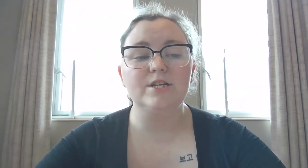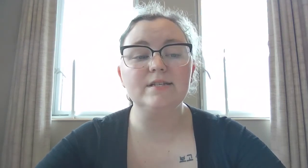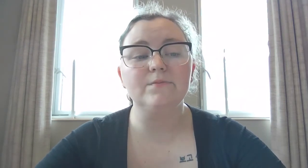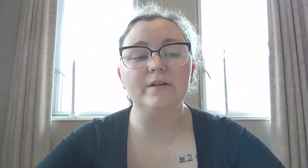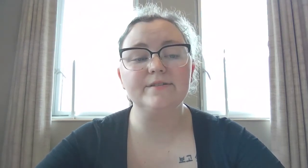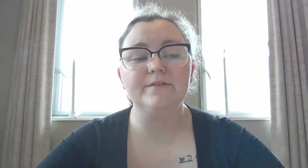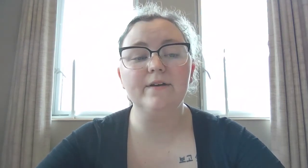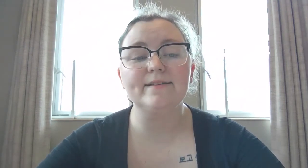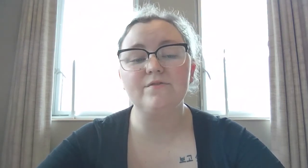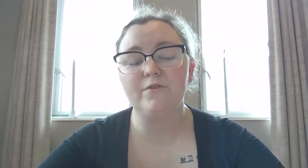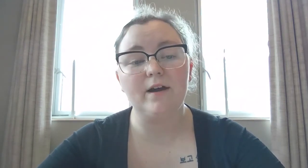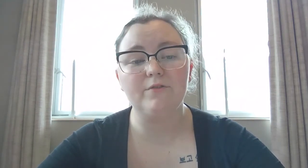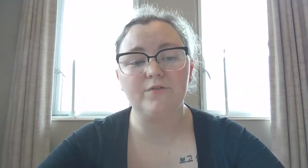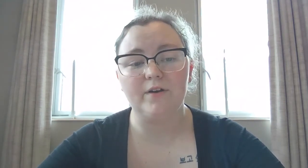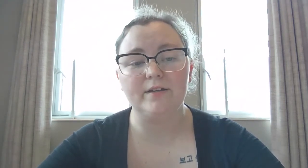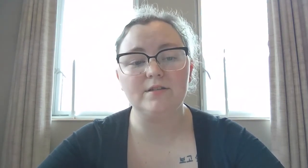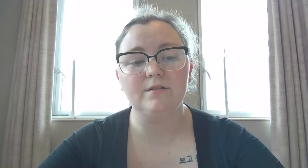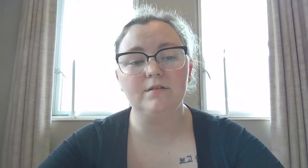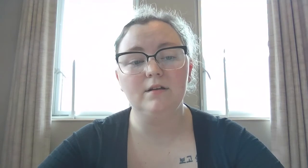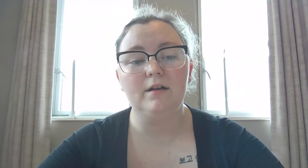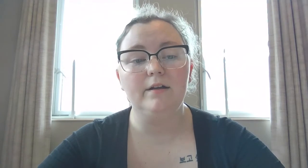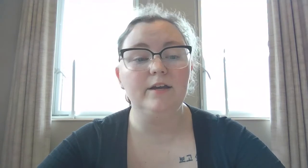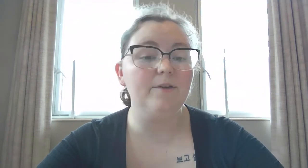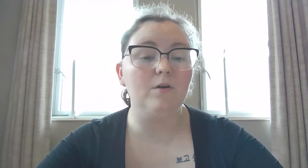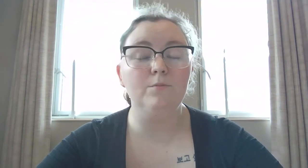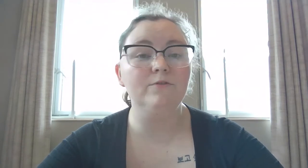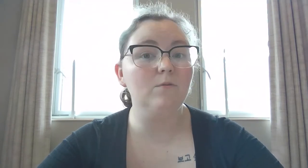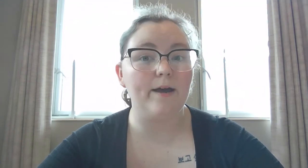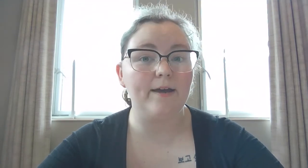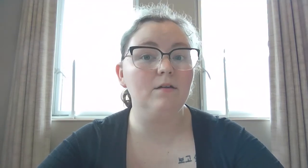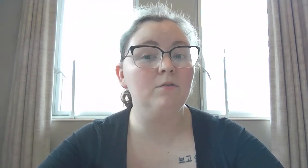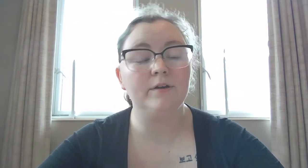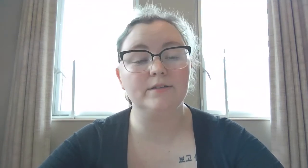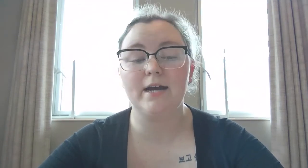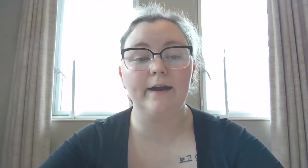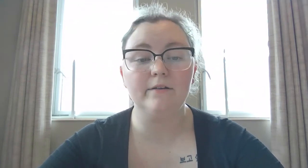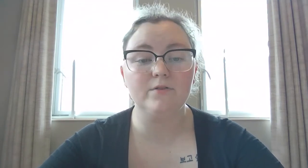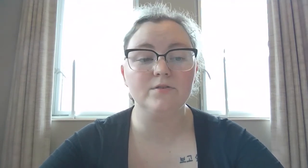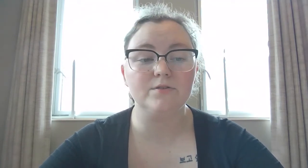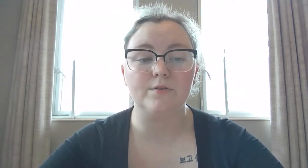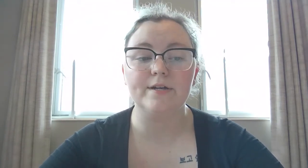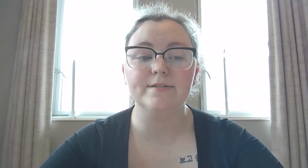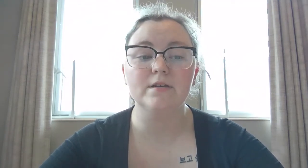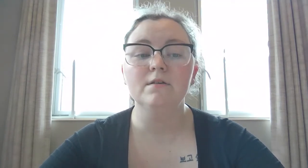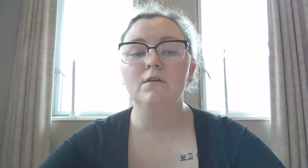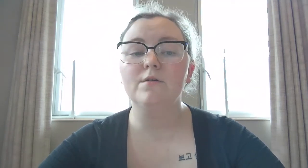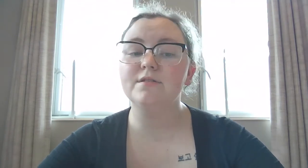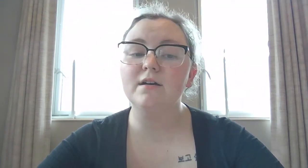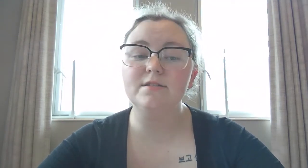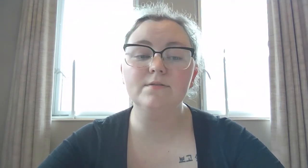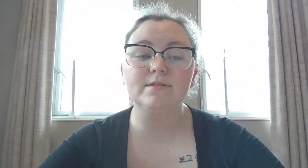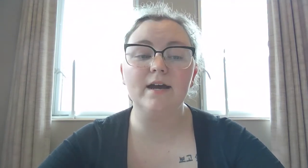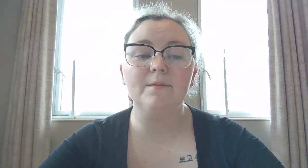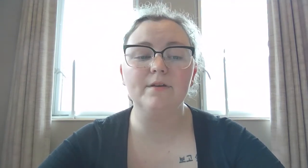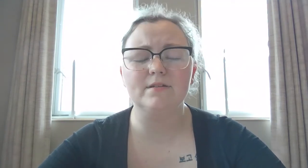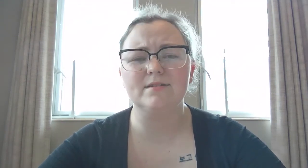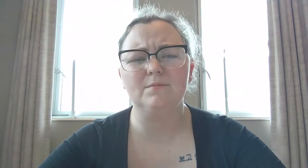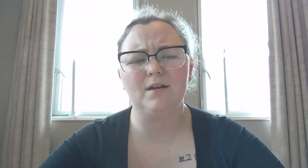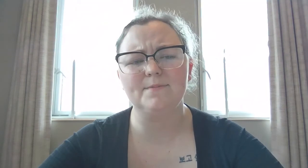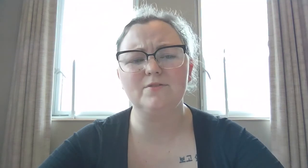Jesus wants you as a forever friend. He won't move away or get tired of your stories or toss you aside because sometimes you